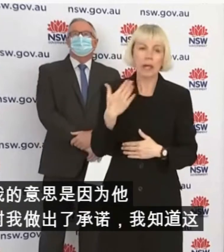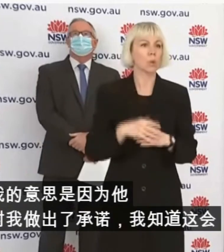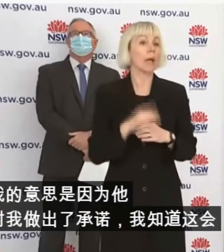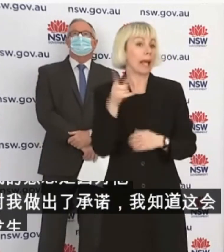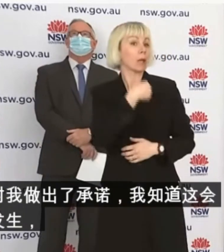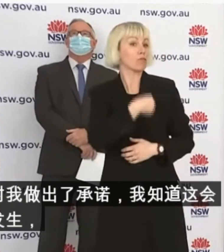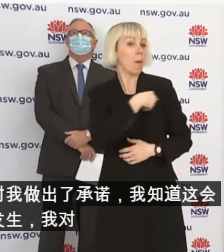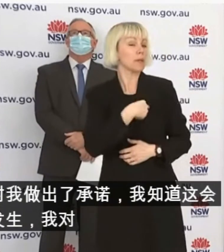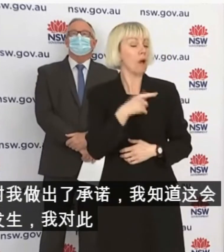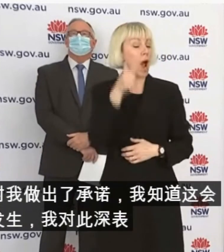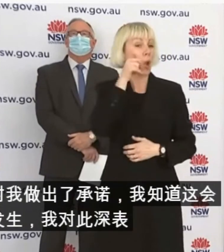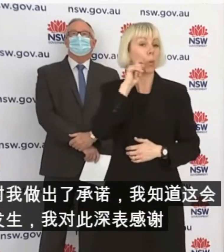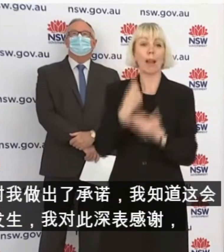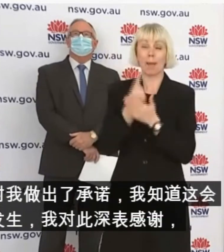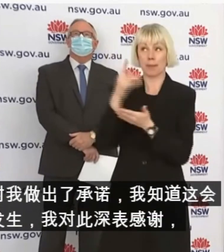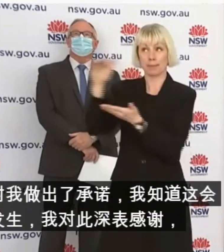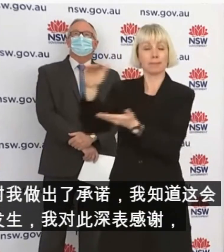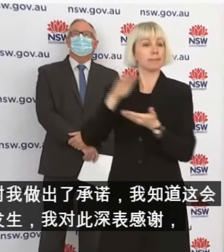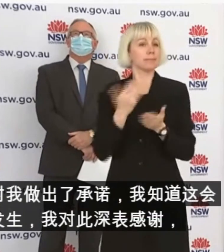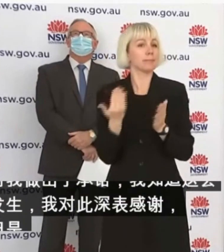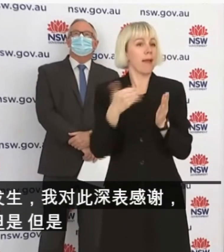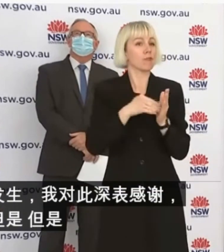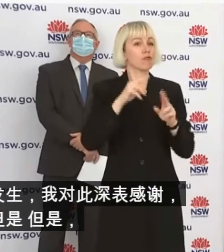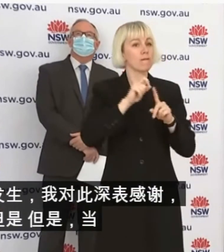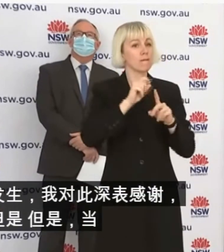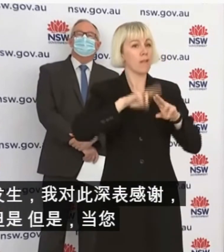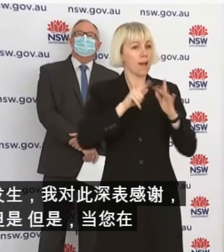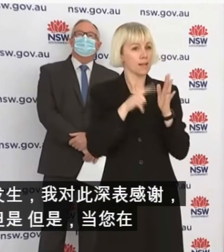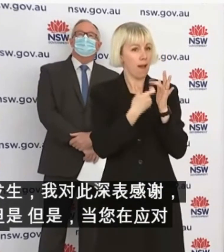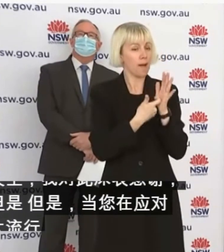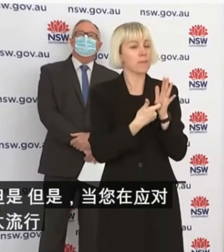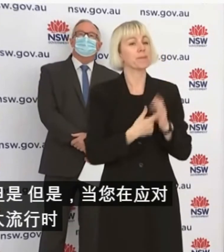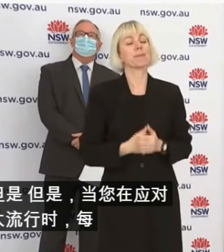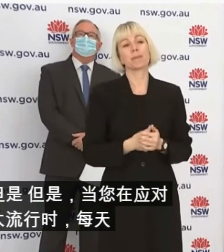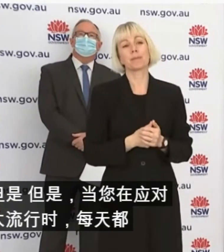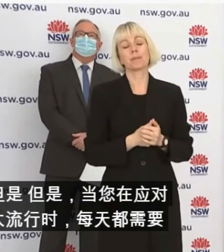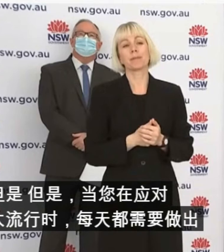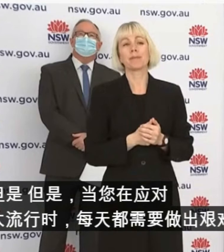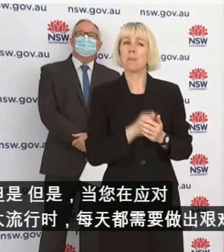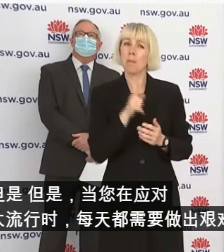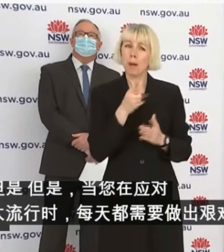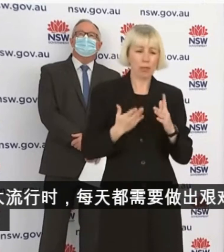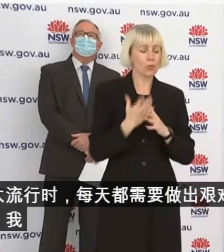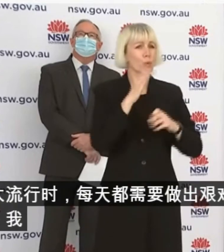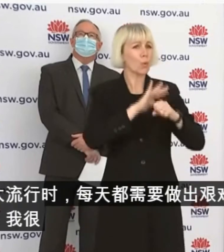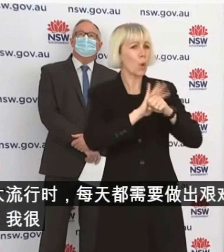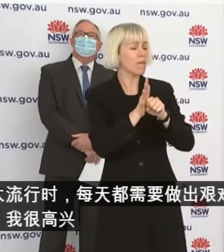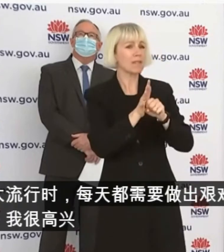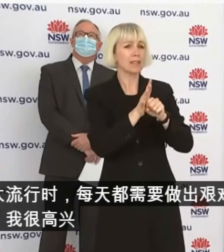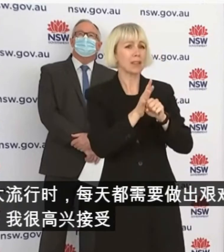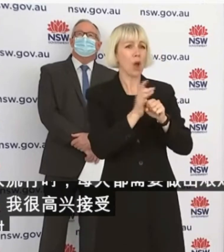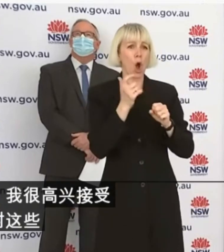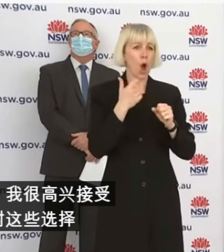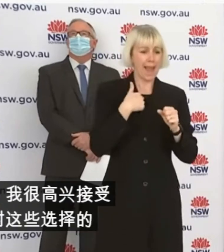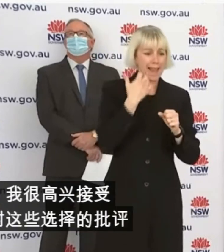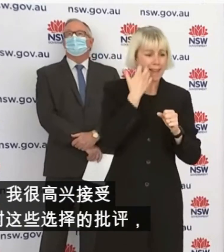which I know will happen, and I'm deeply grateful for that. But whilst you're dealing in a pandemic, difficult choices need to be made every day, and I'm happy to